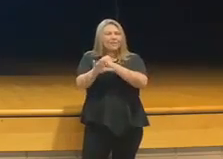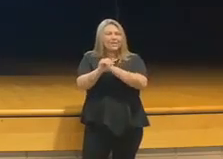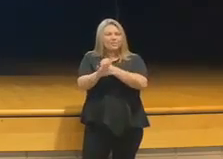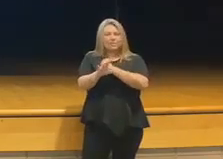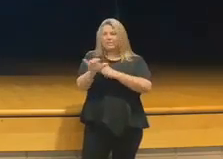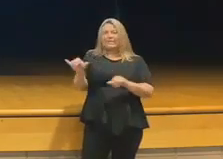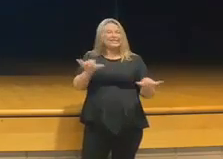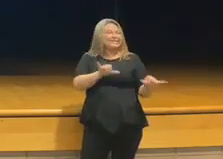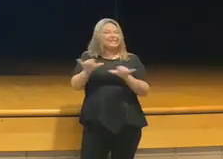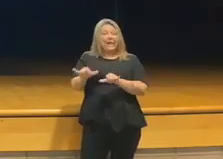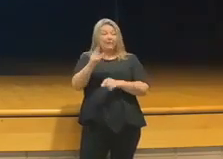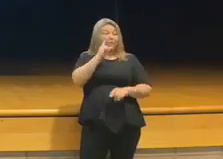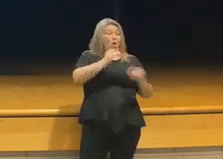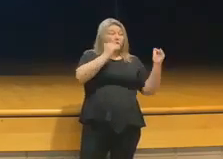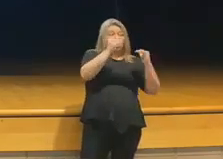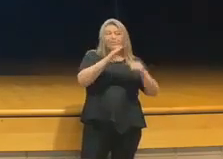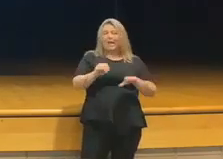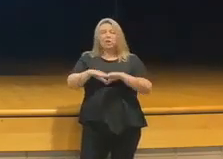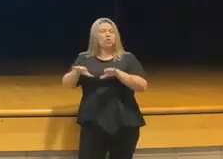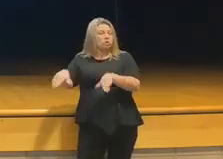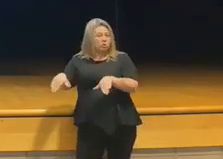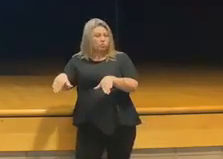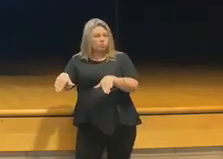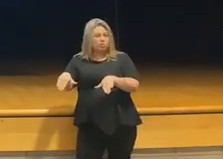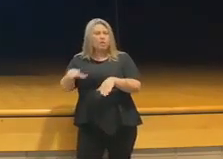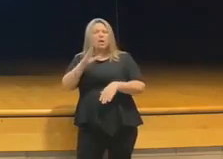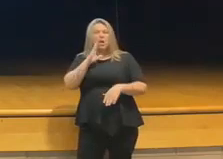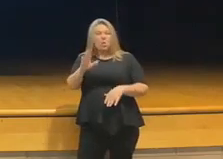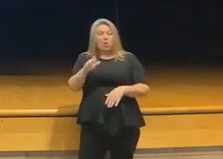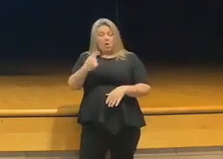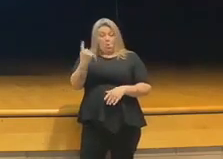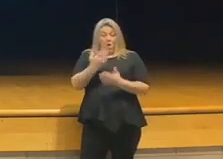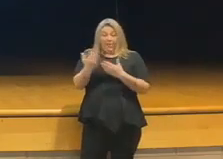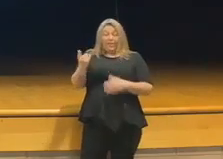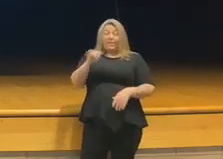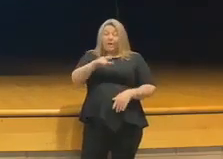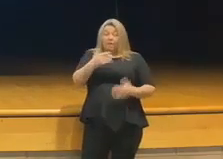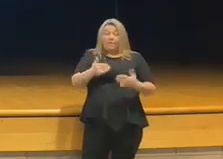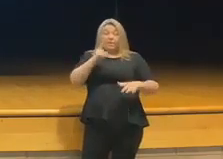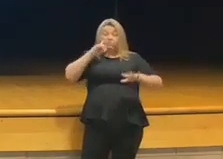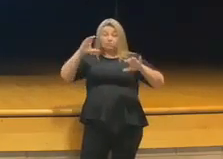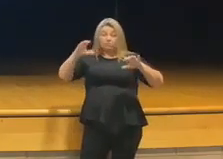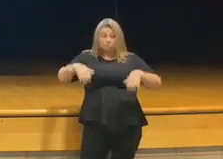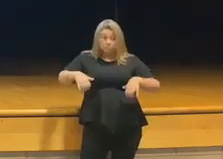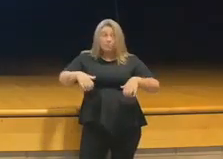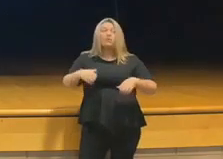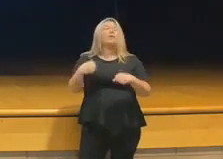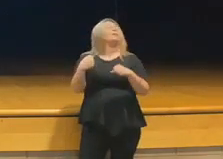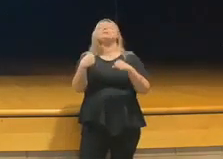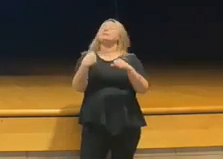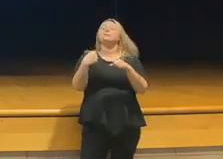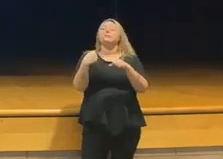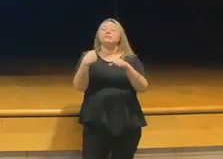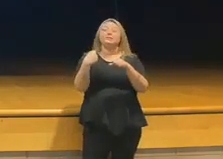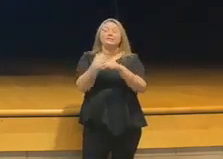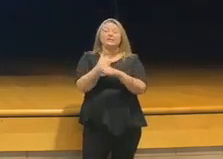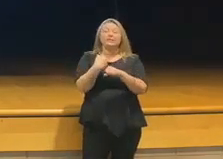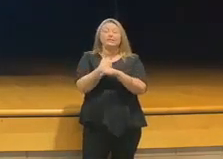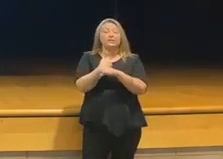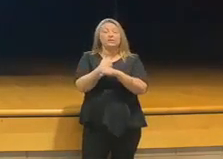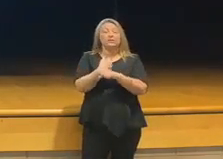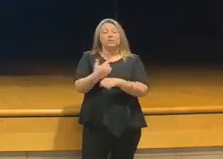children. One thing that I find very shocking is this statistic that